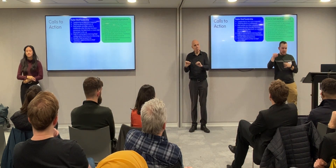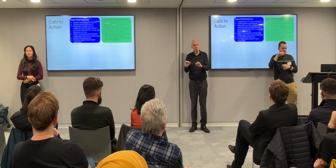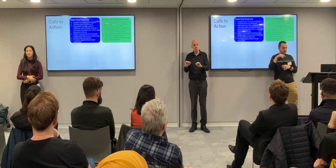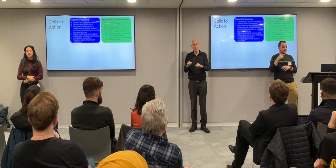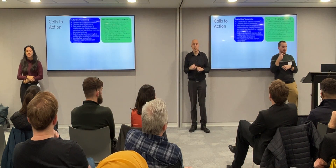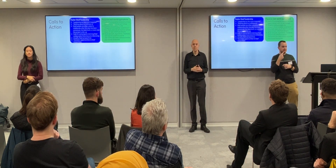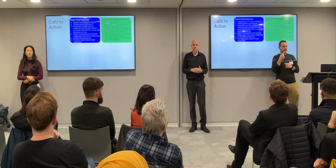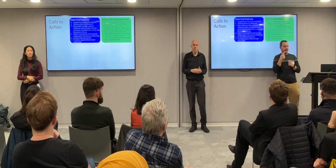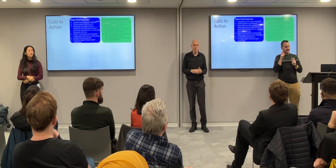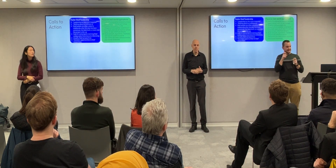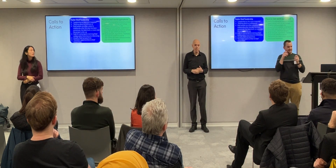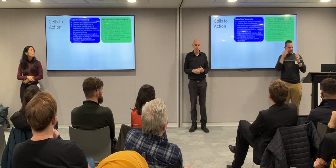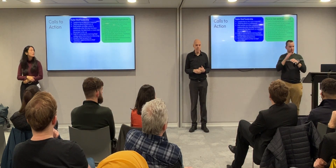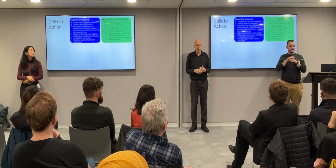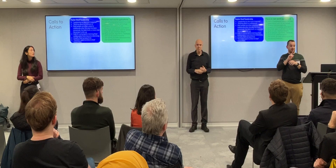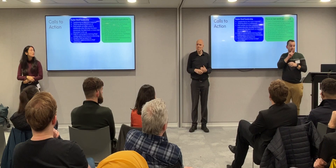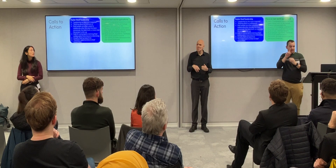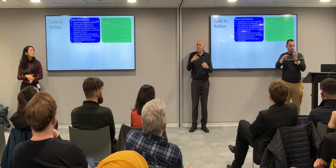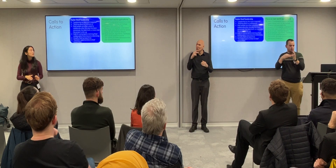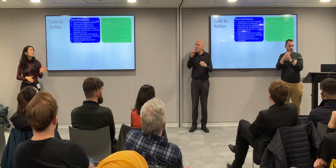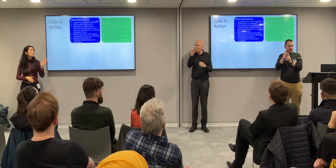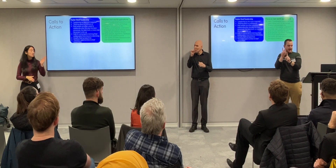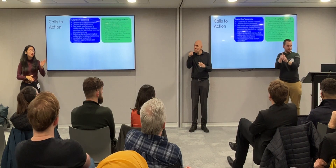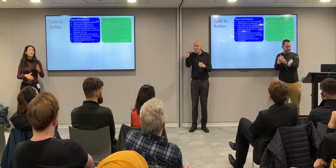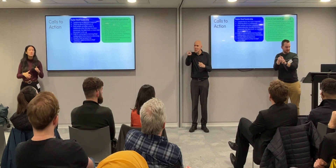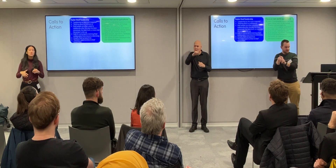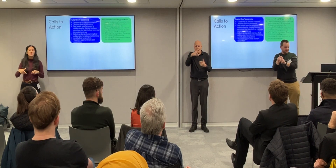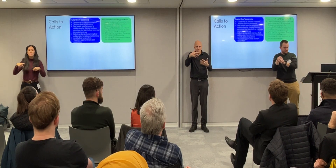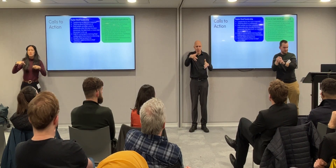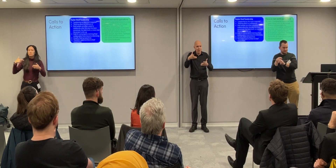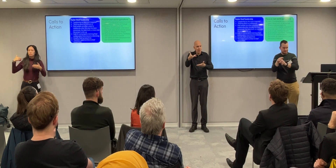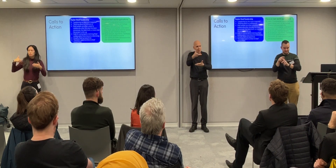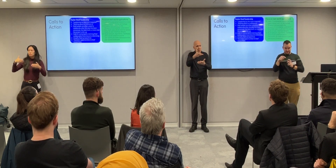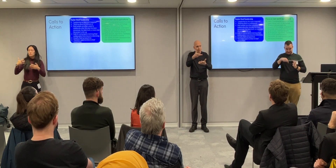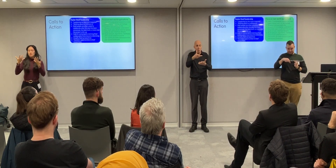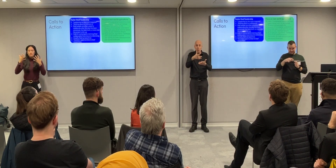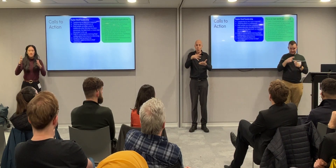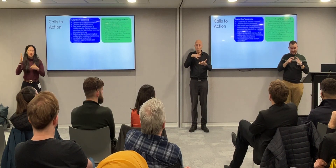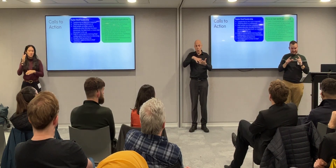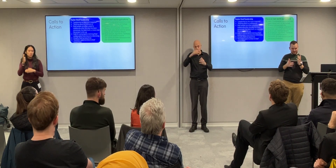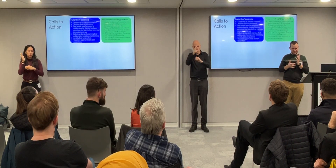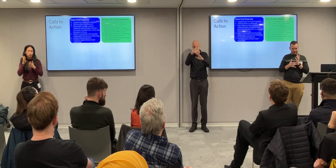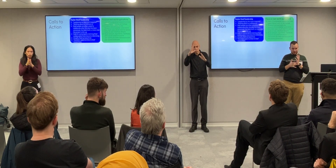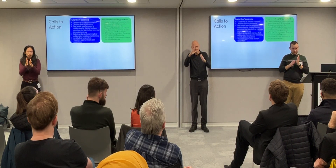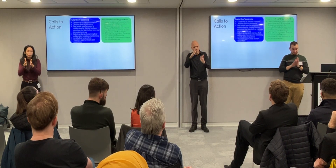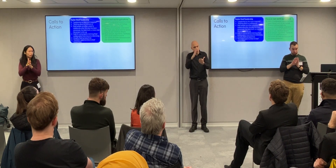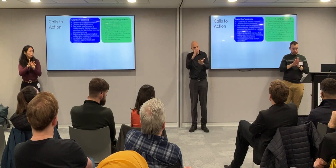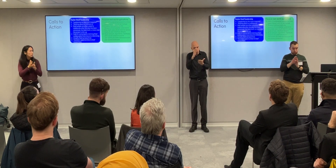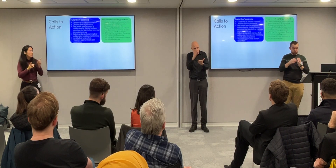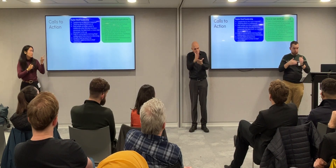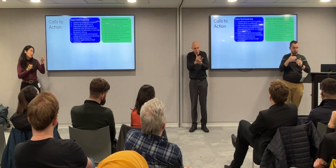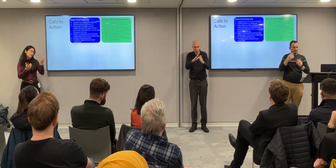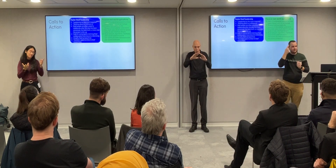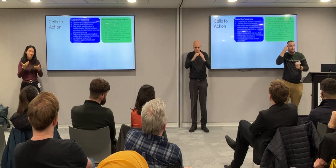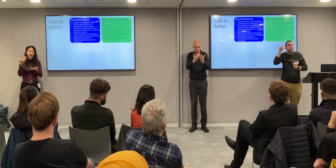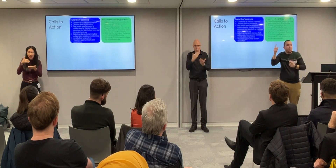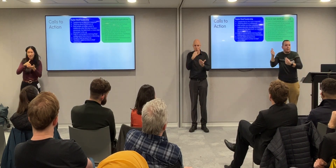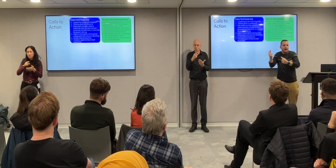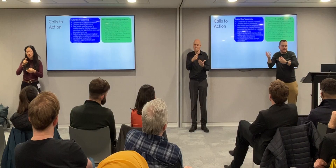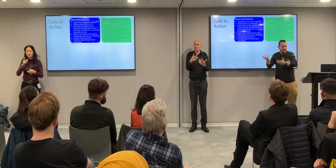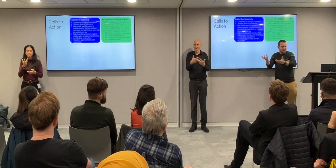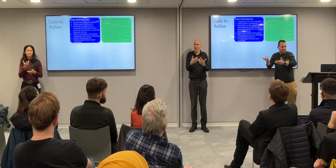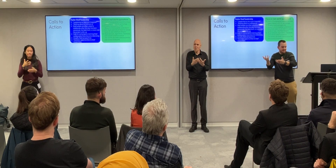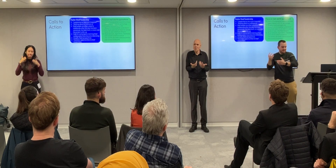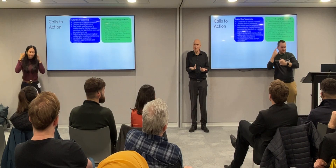As we have seen a bit of this discussed today, but we do need to focus on real-world applications. As sign language